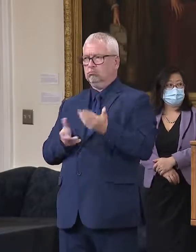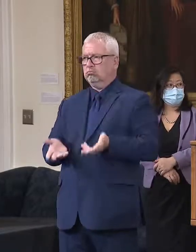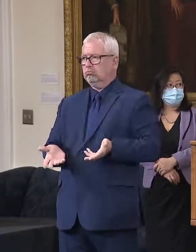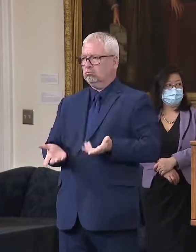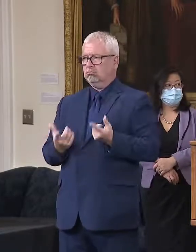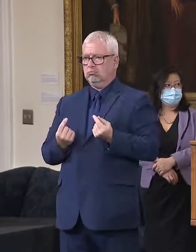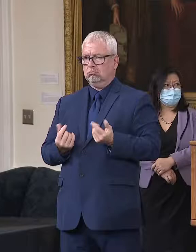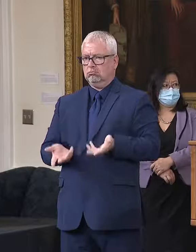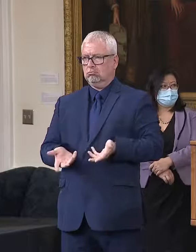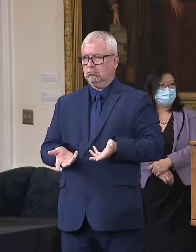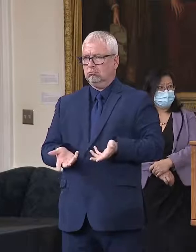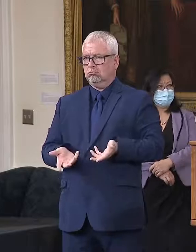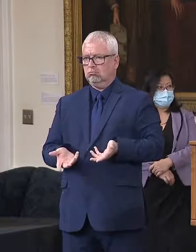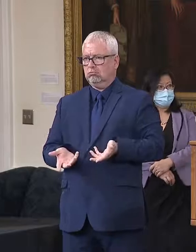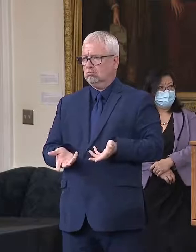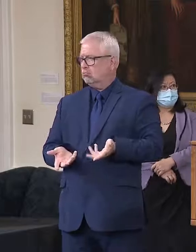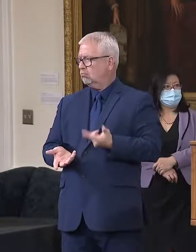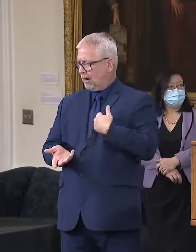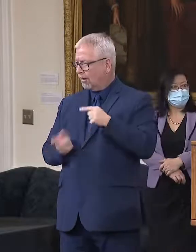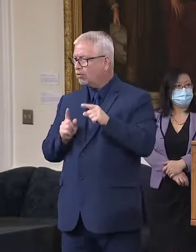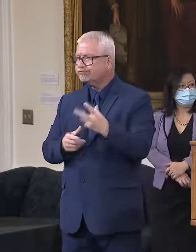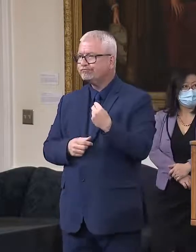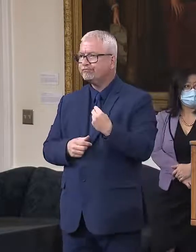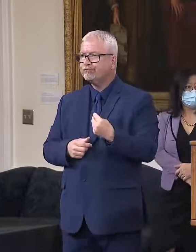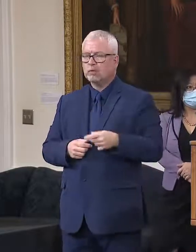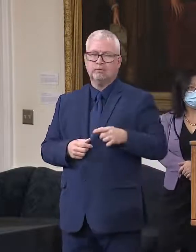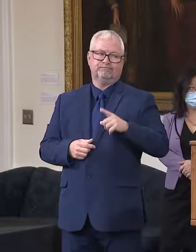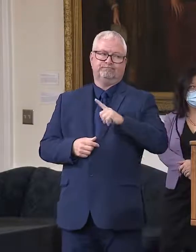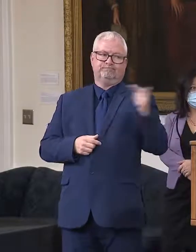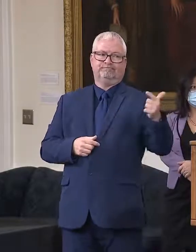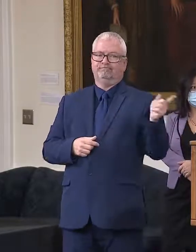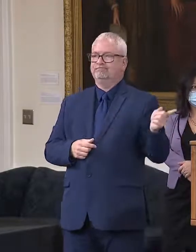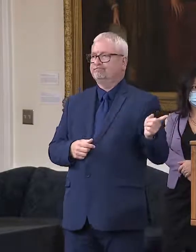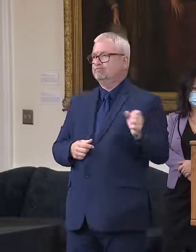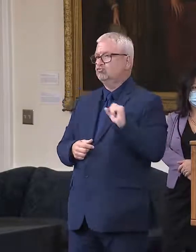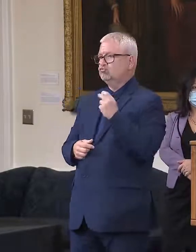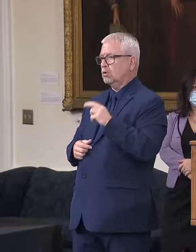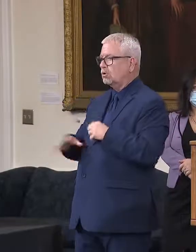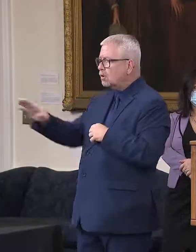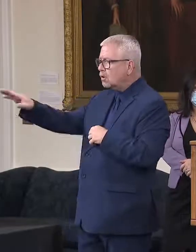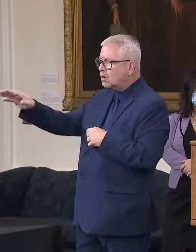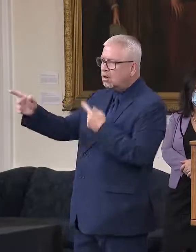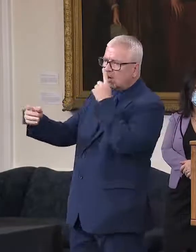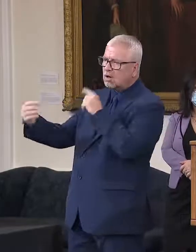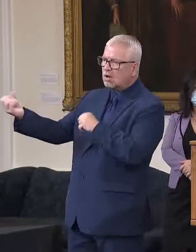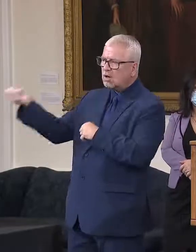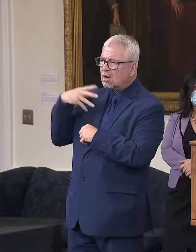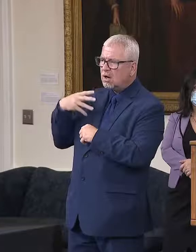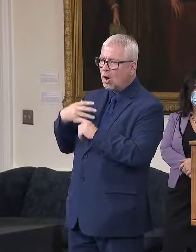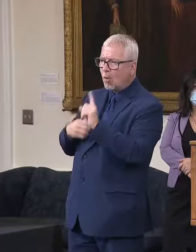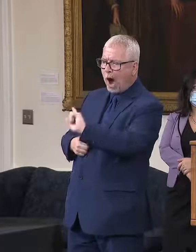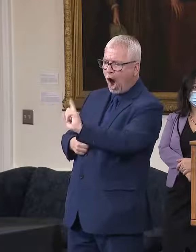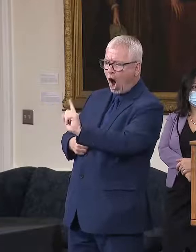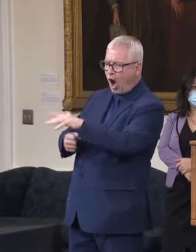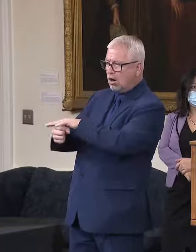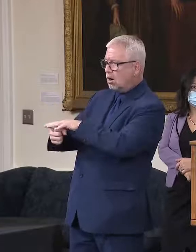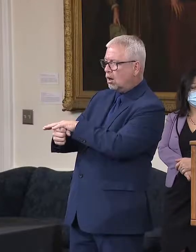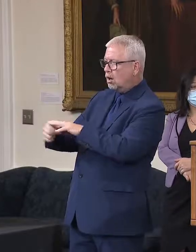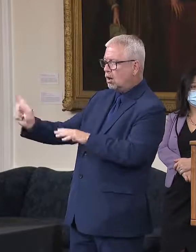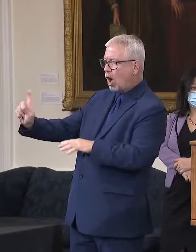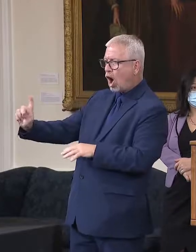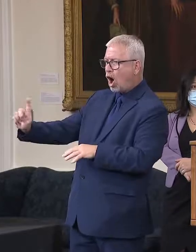let Yeah, Secretary yeah. Schrader address that. Well, one, I'd love if you could refer that person. We believe we have plenty